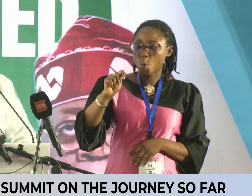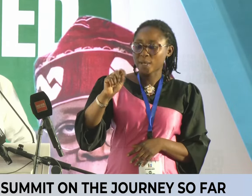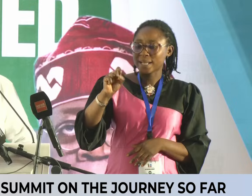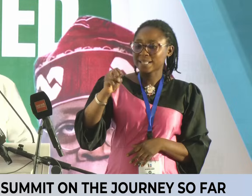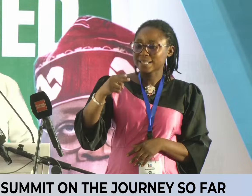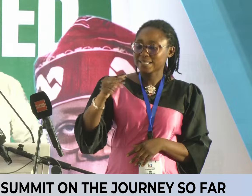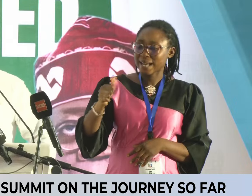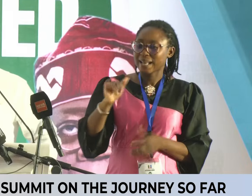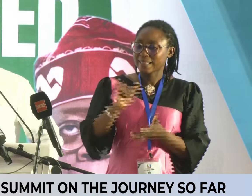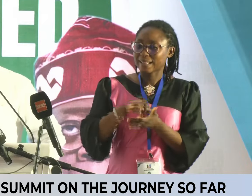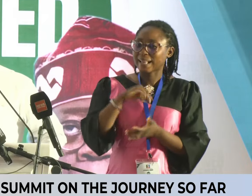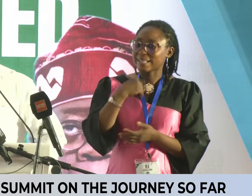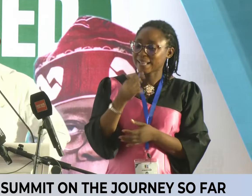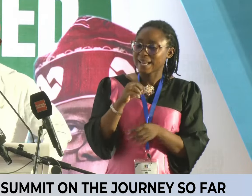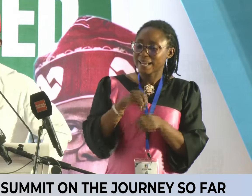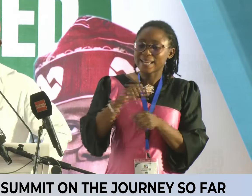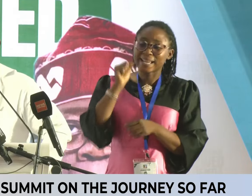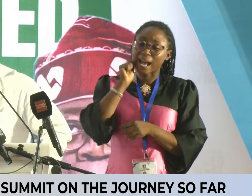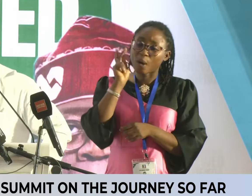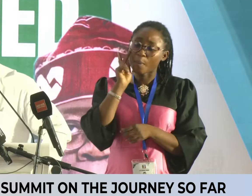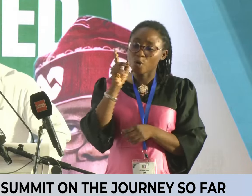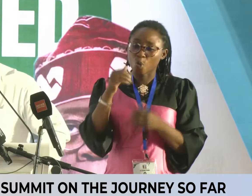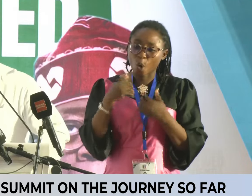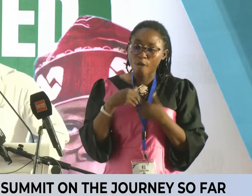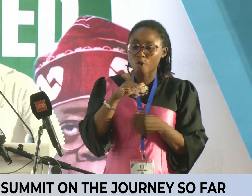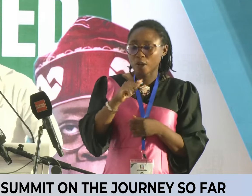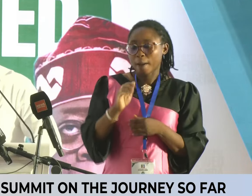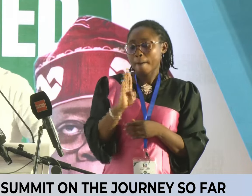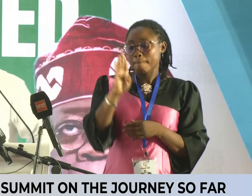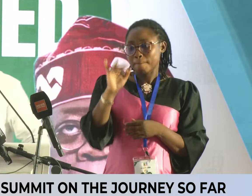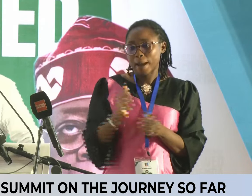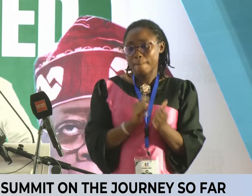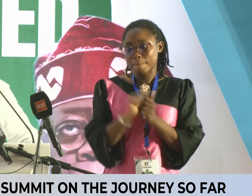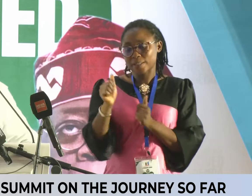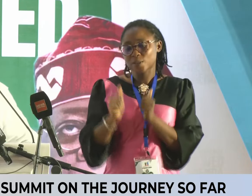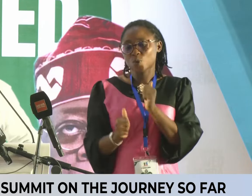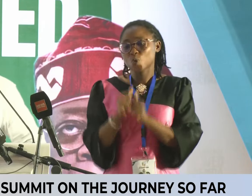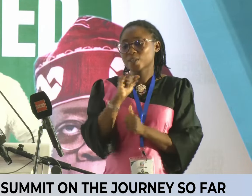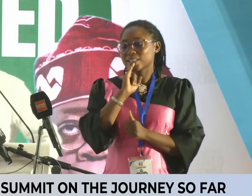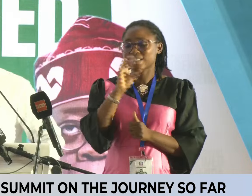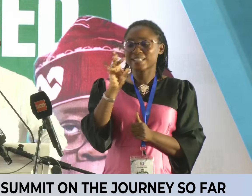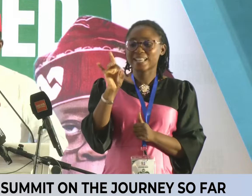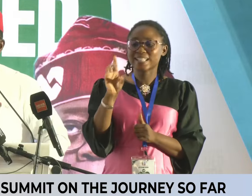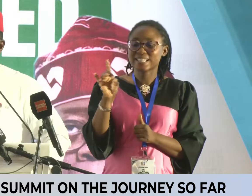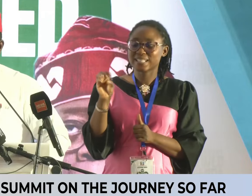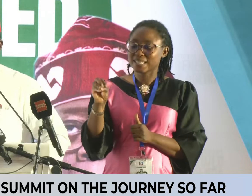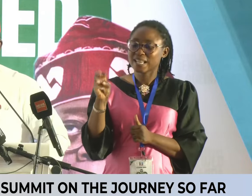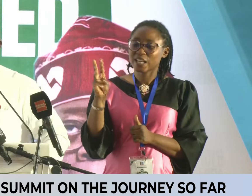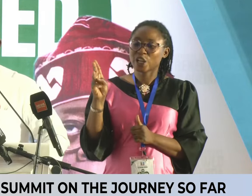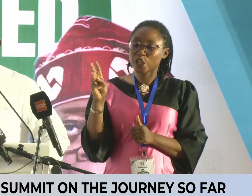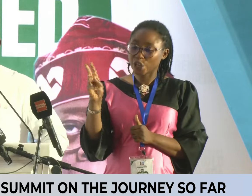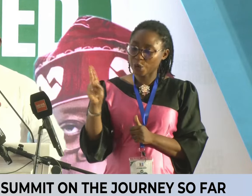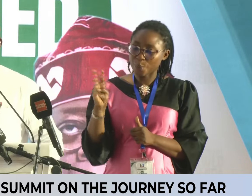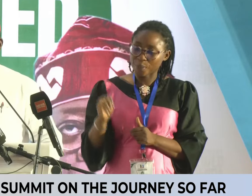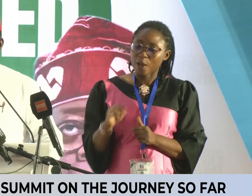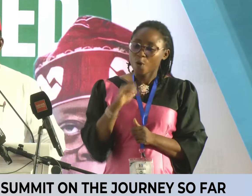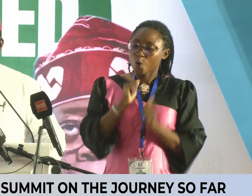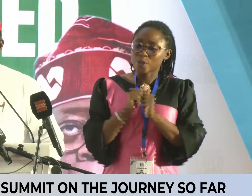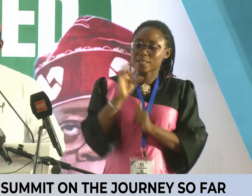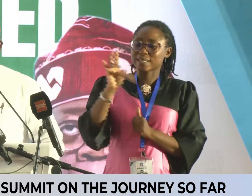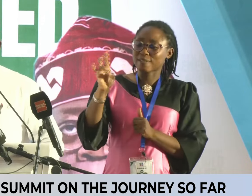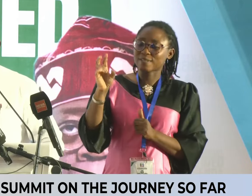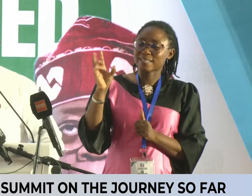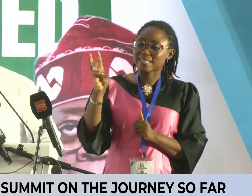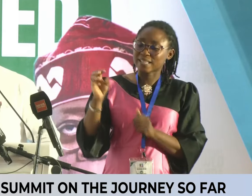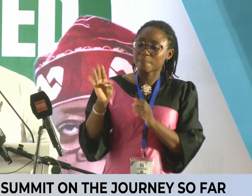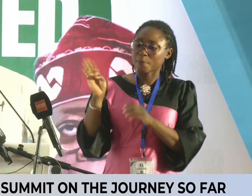and you get to Akwa Ibom, you have the Eket bypass. Eket bypass is 20 kilometers and is 76 billion, and is part of the